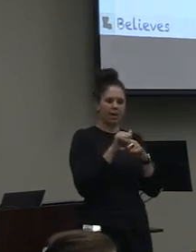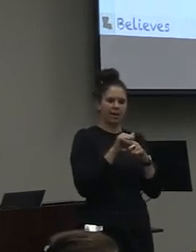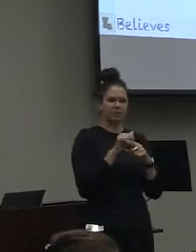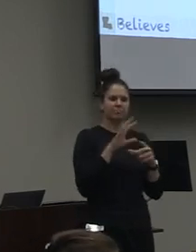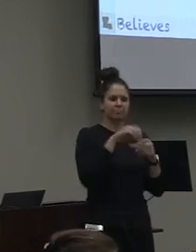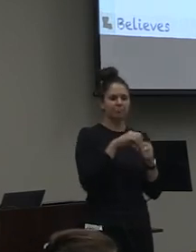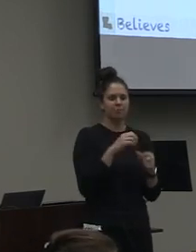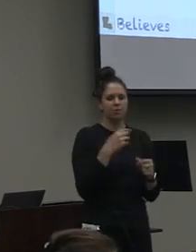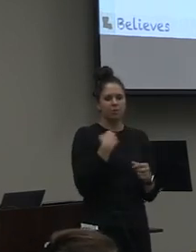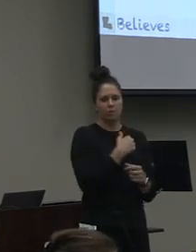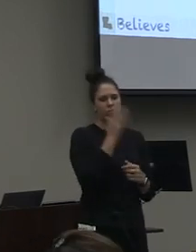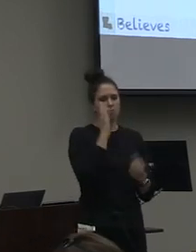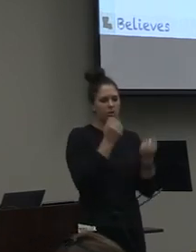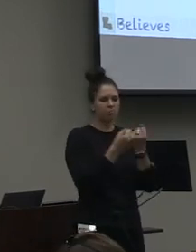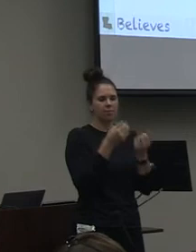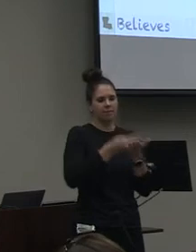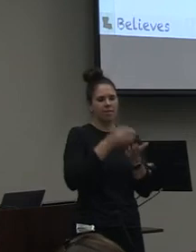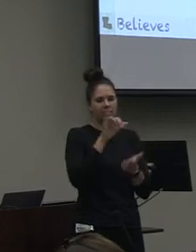we're going to fund that as well.